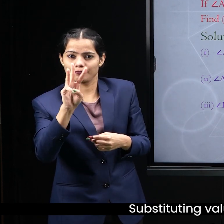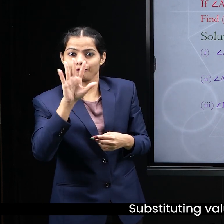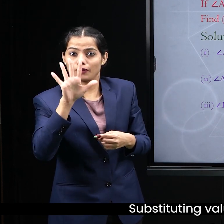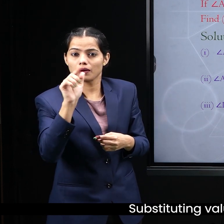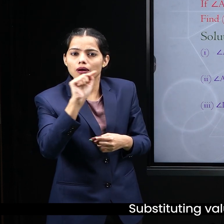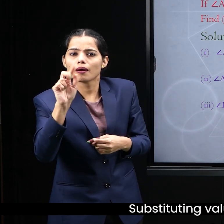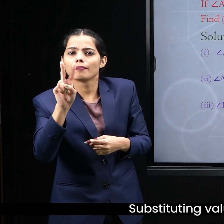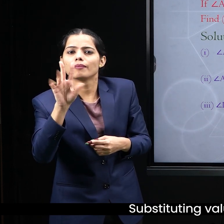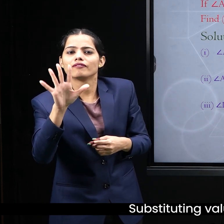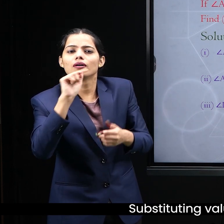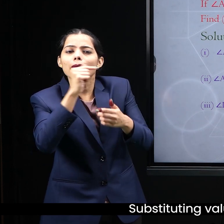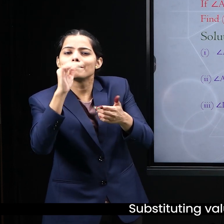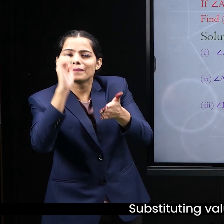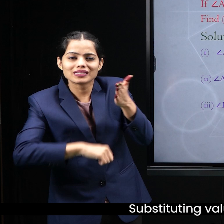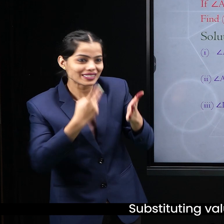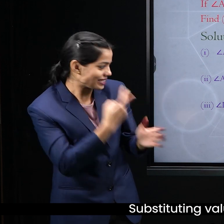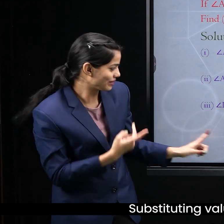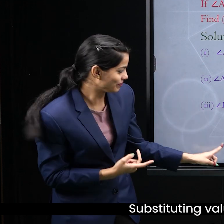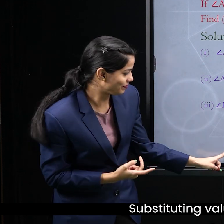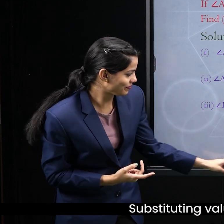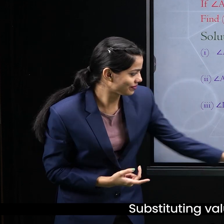is equal to 25 degrees.